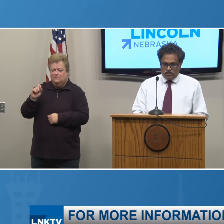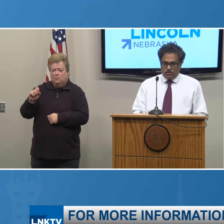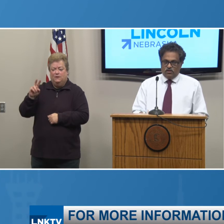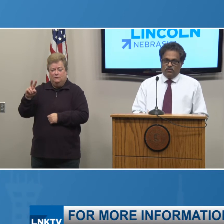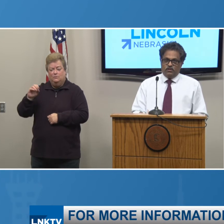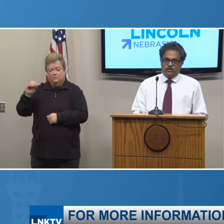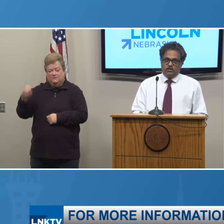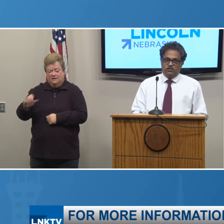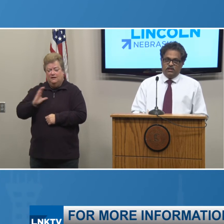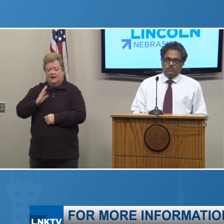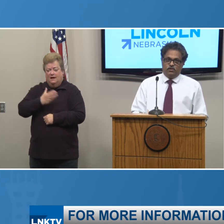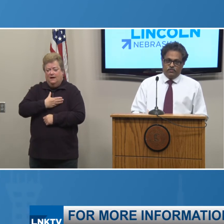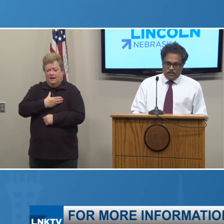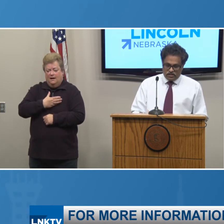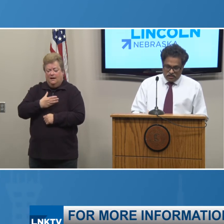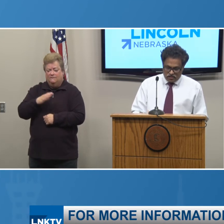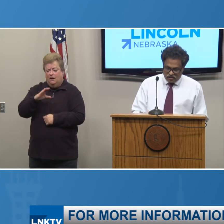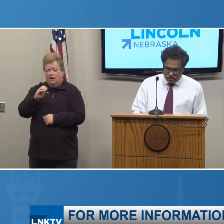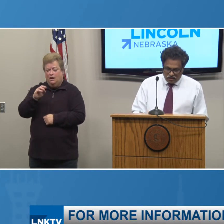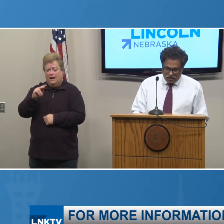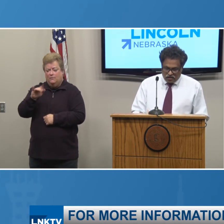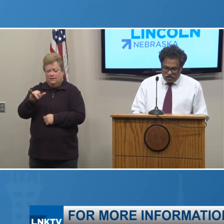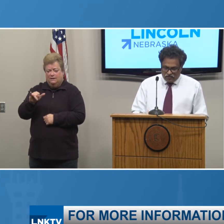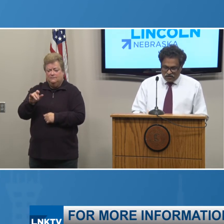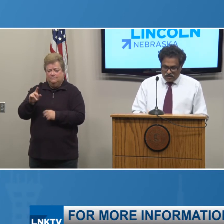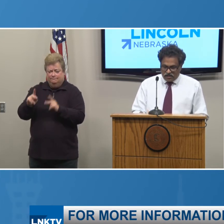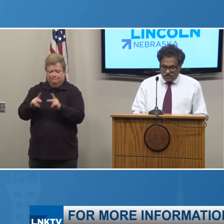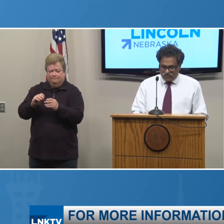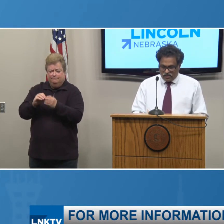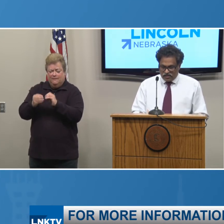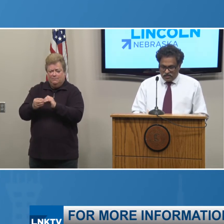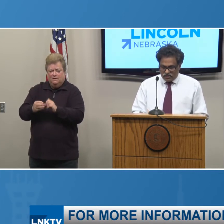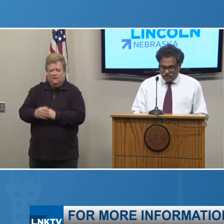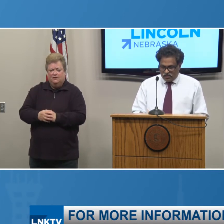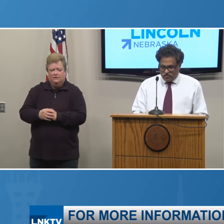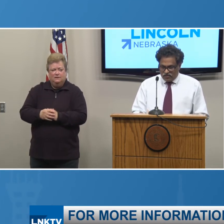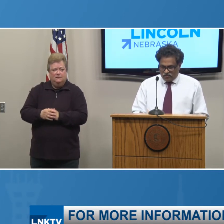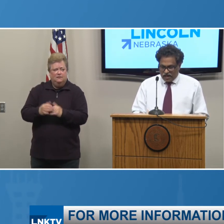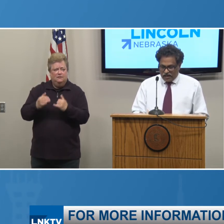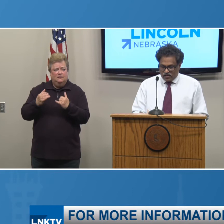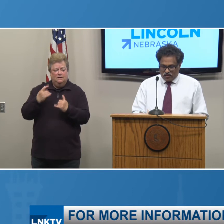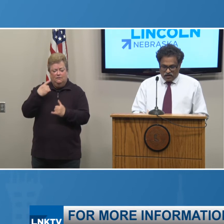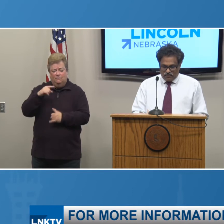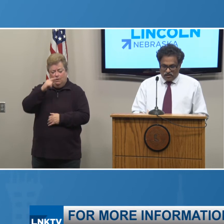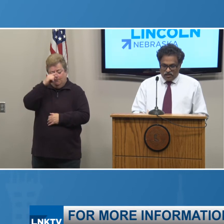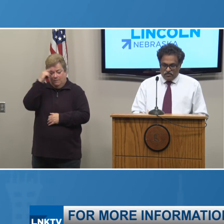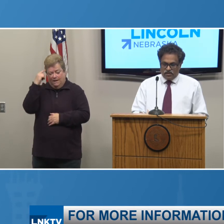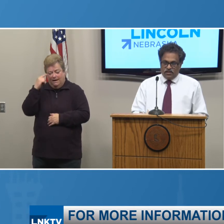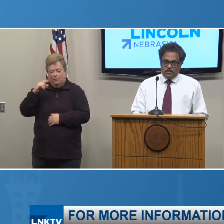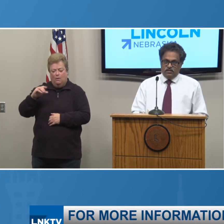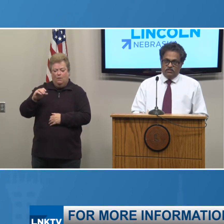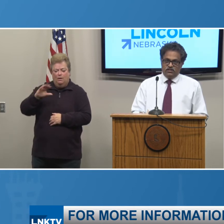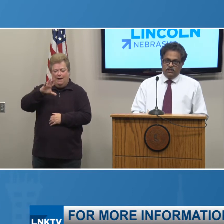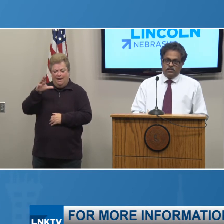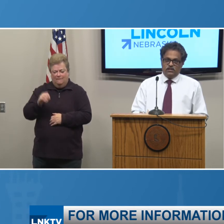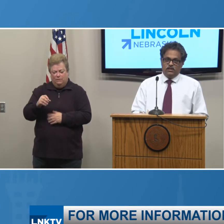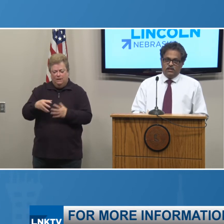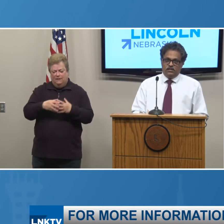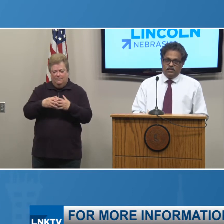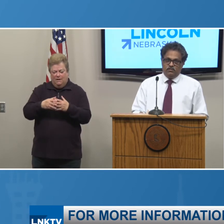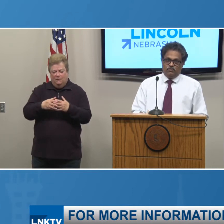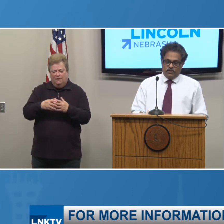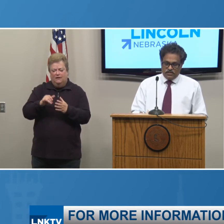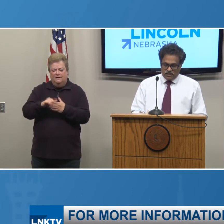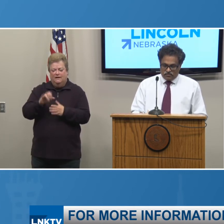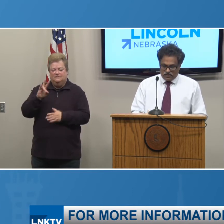7.2% of our county's population. The percentage of cases for Black or African American individuals